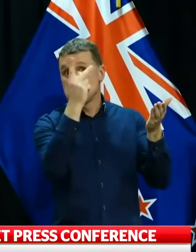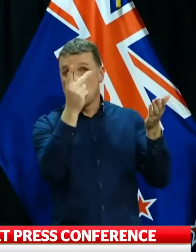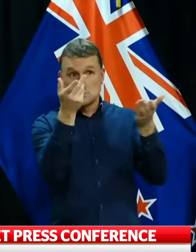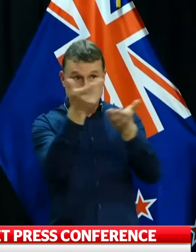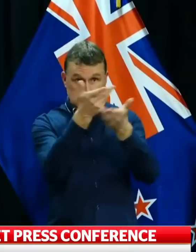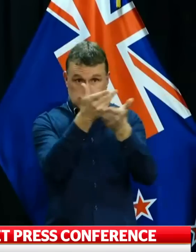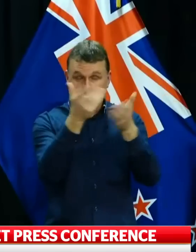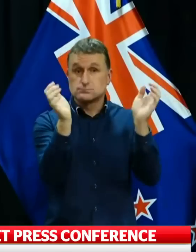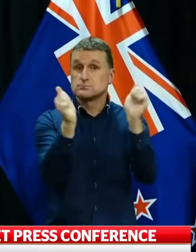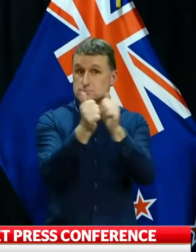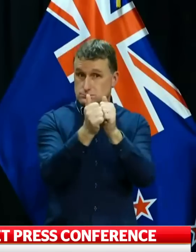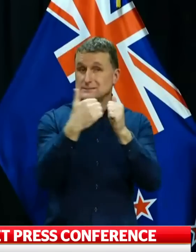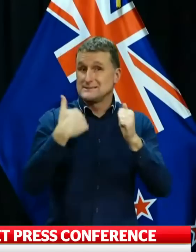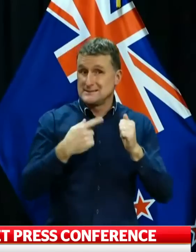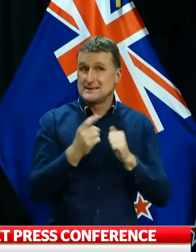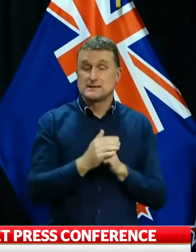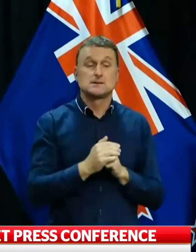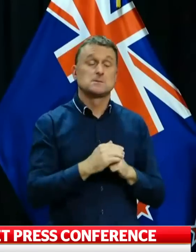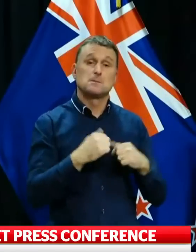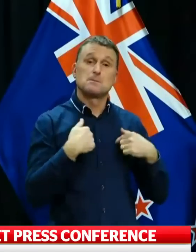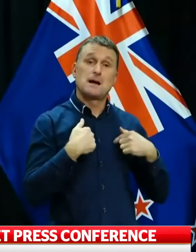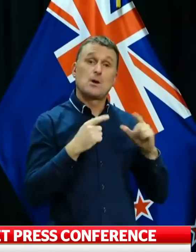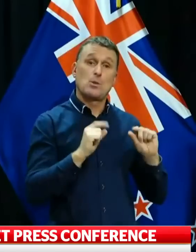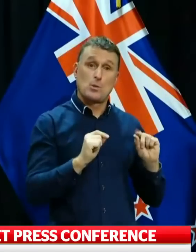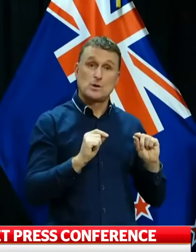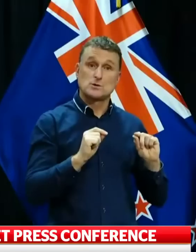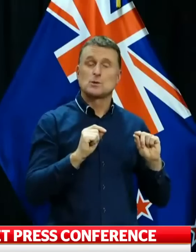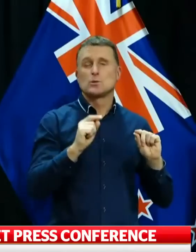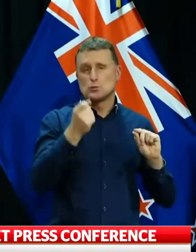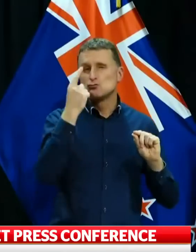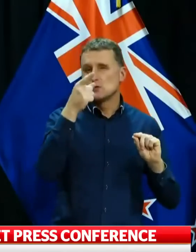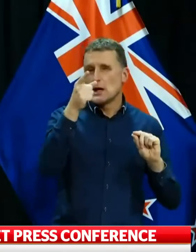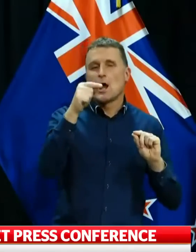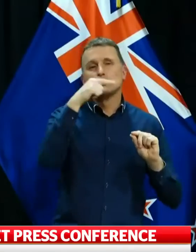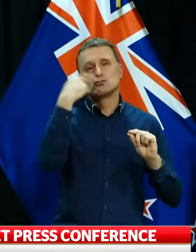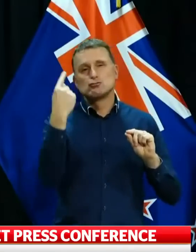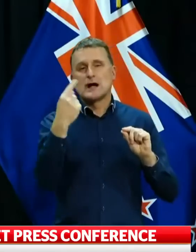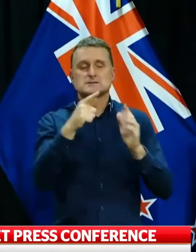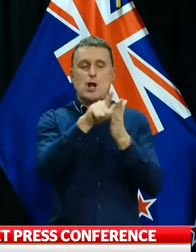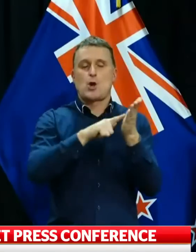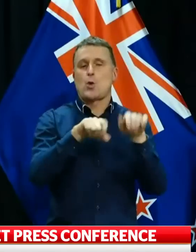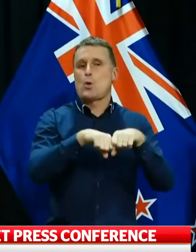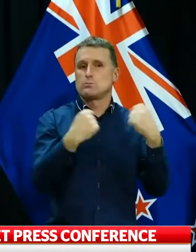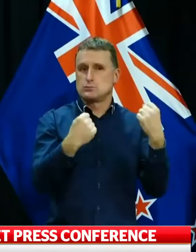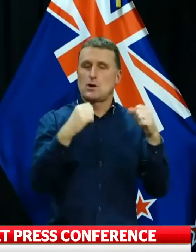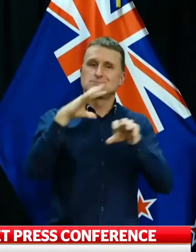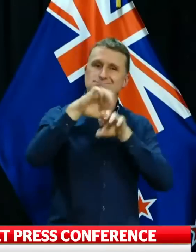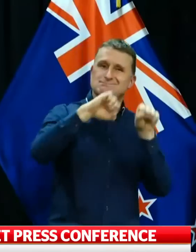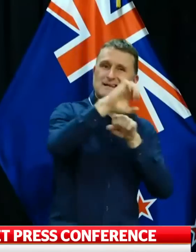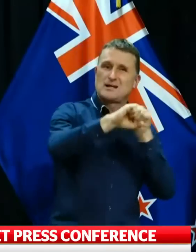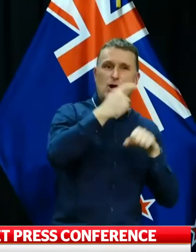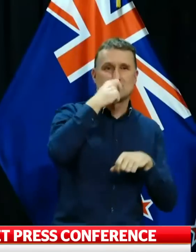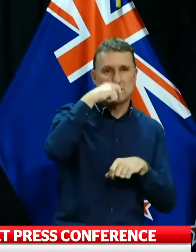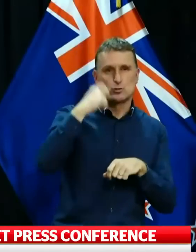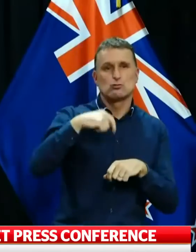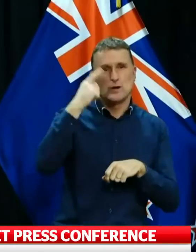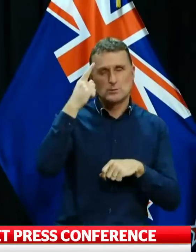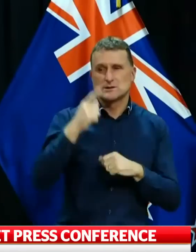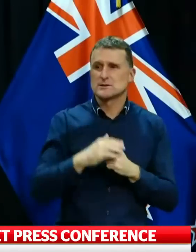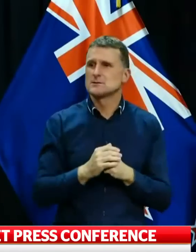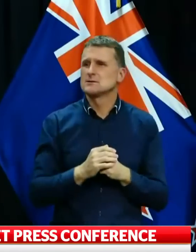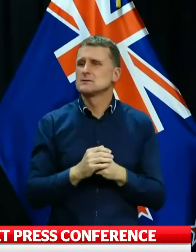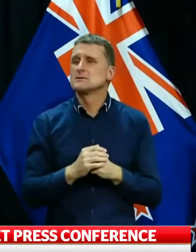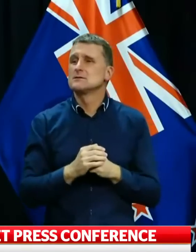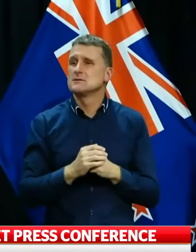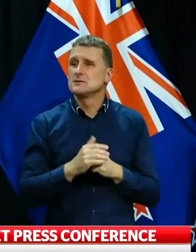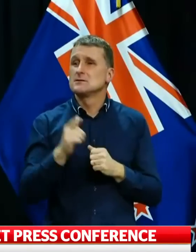that what's happened here is illegal and it is wrong. The solution to the conflict would be one that respects the borders of Ukraine as